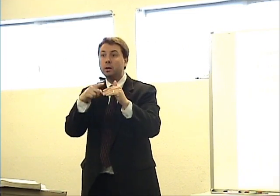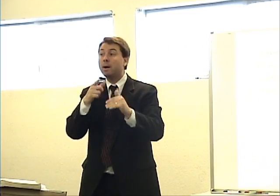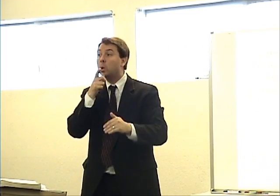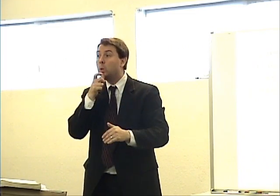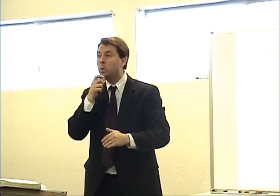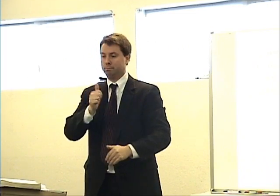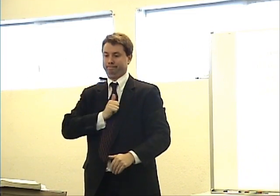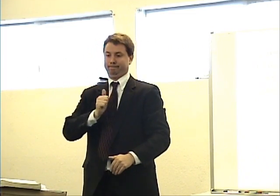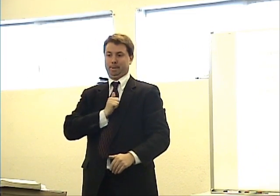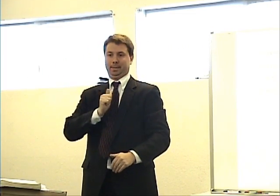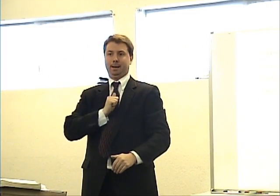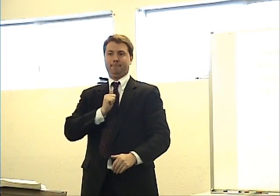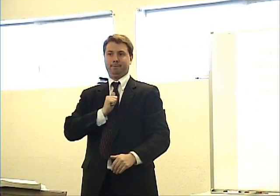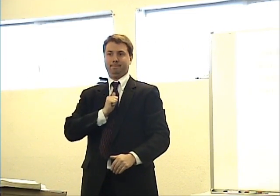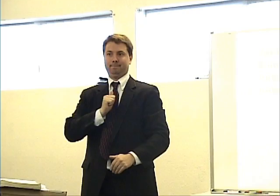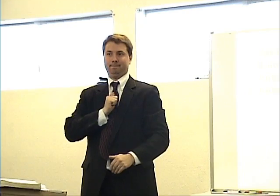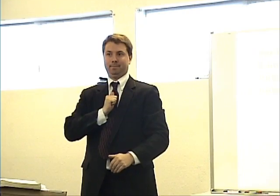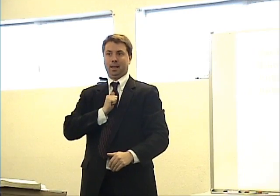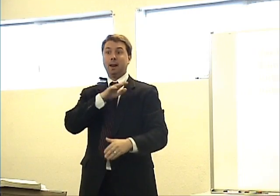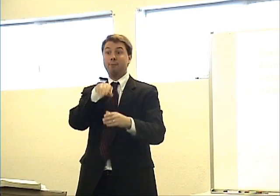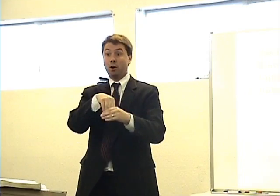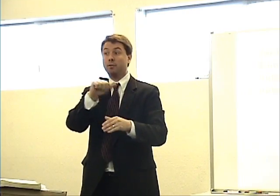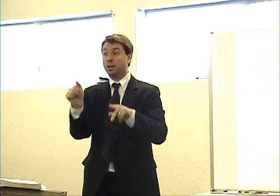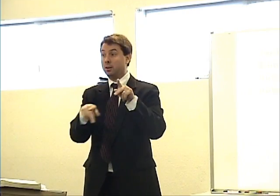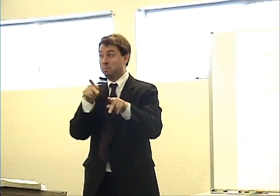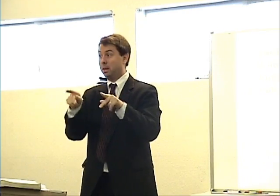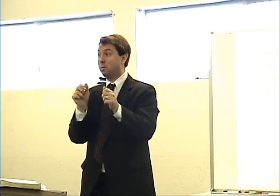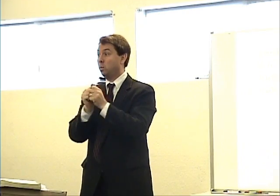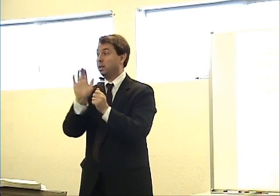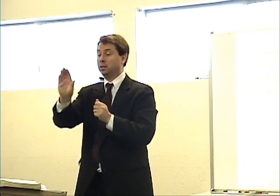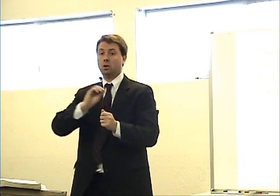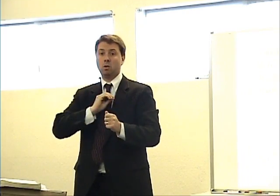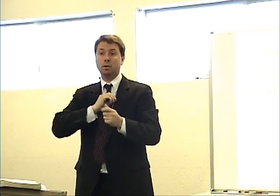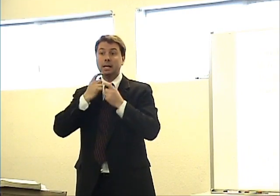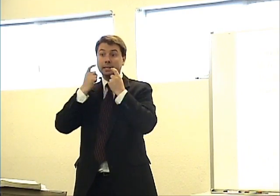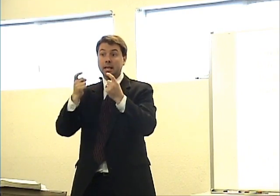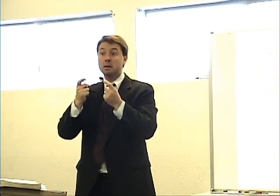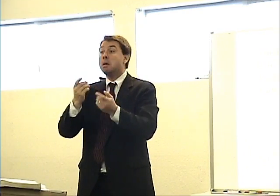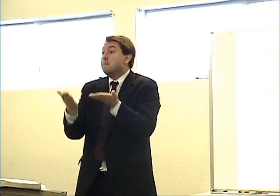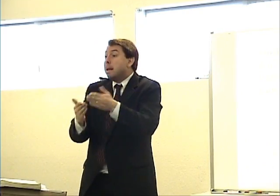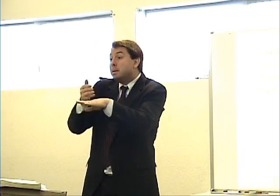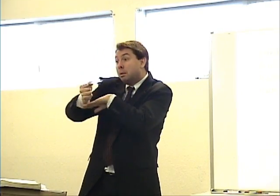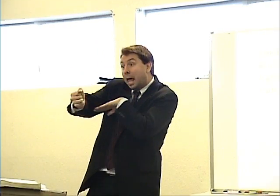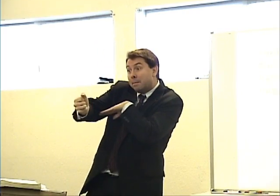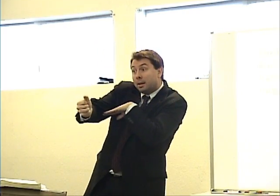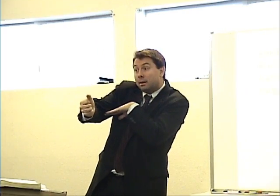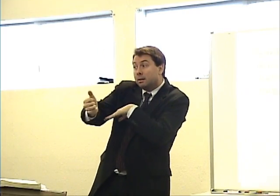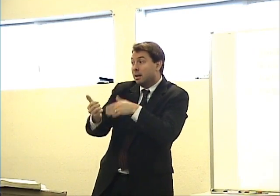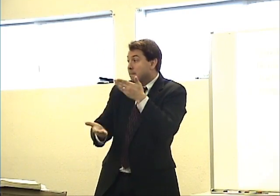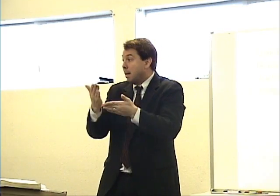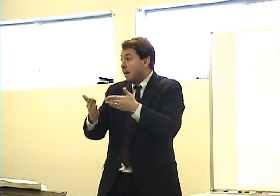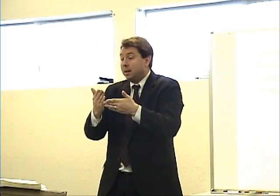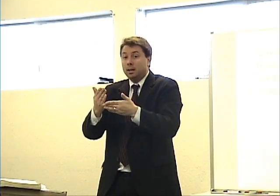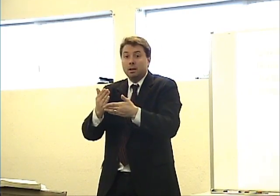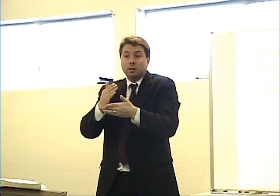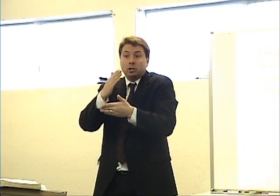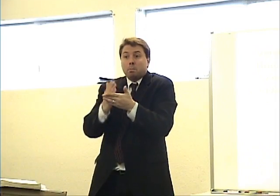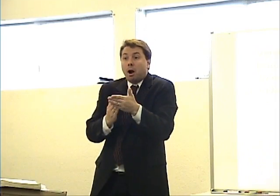about himself and involving other people with his own sin. Maybe blaming, maybe just